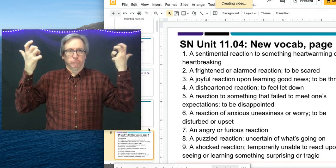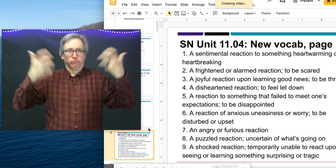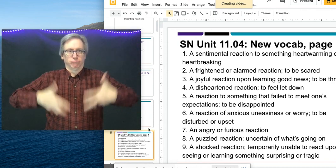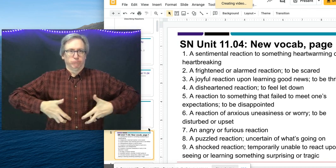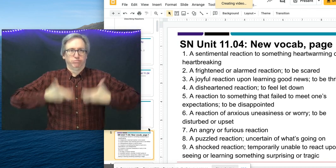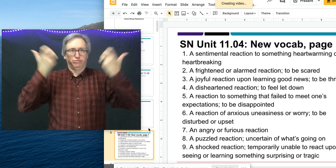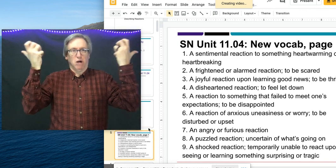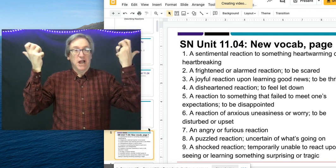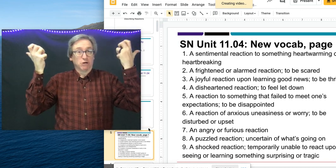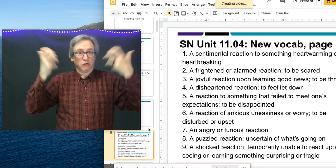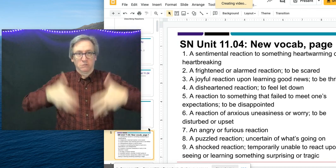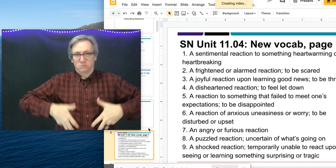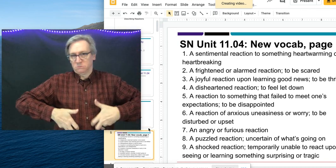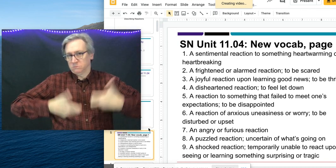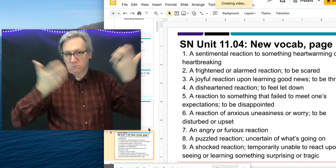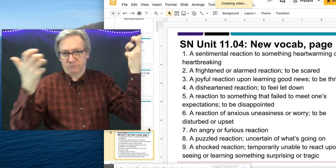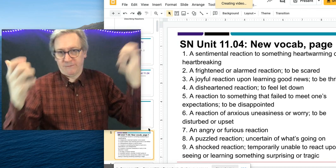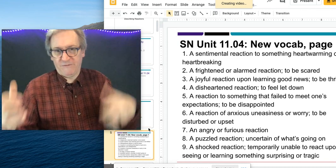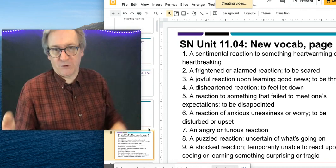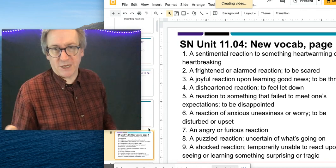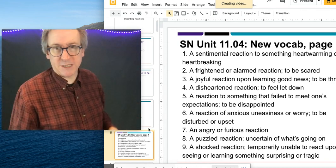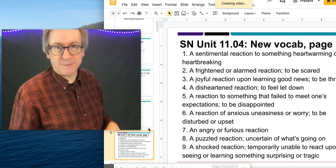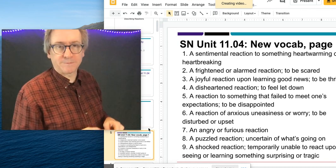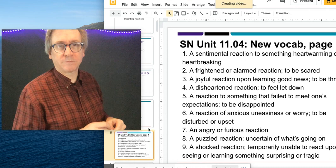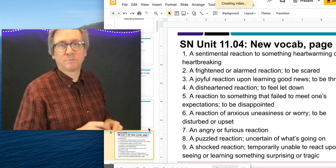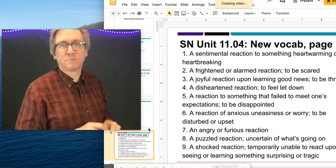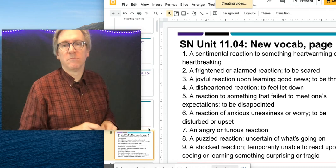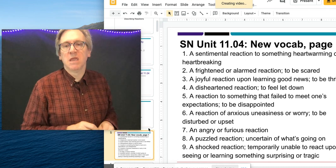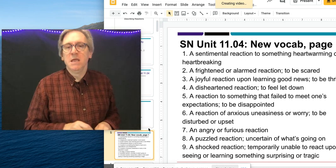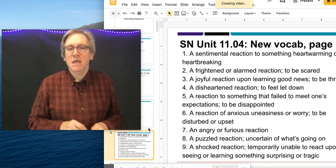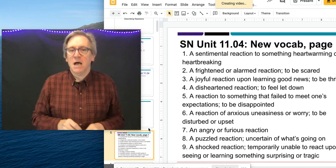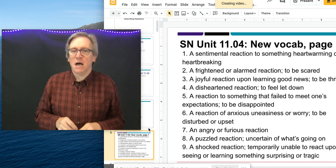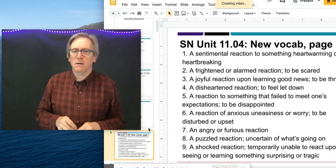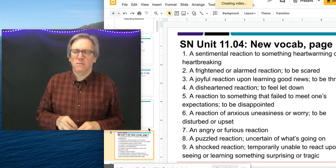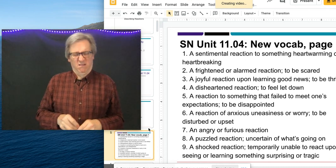Anger, ire, furious.